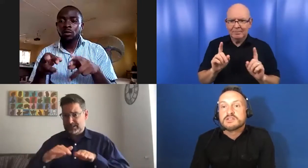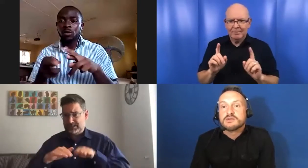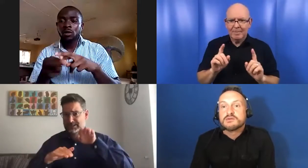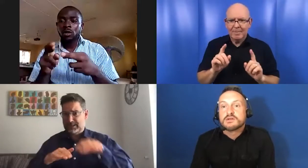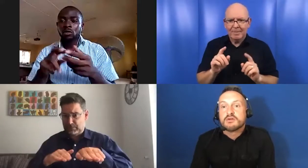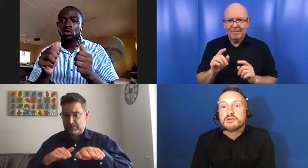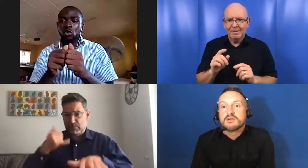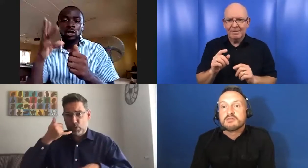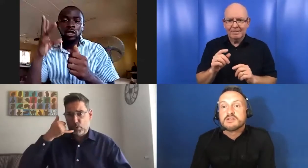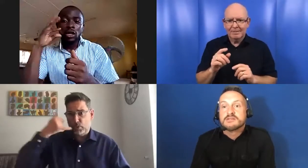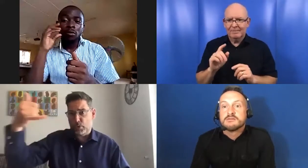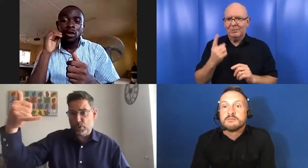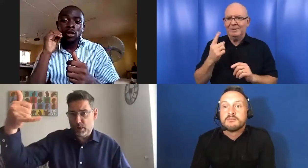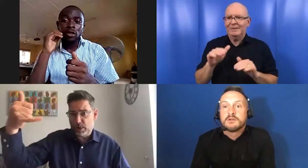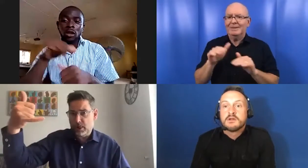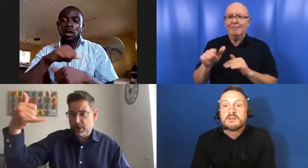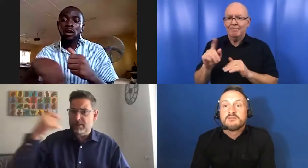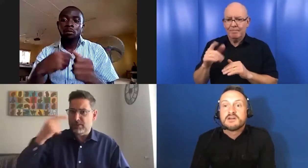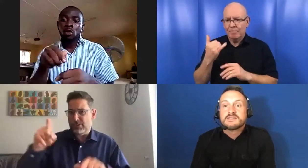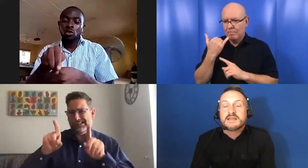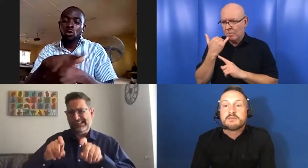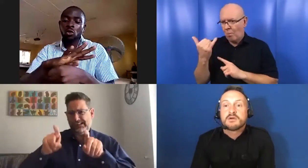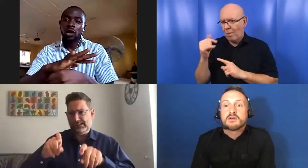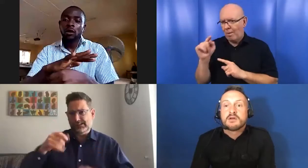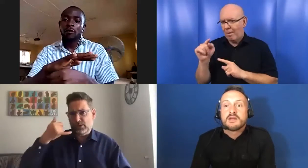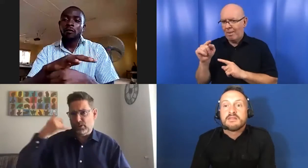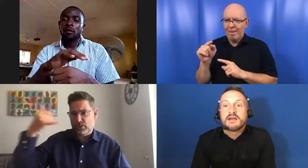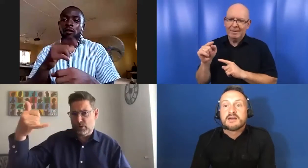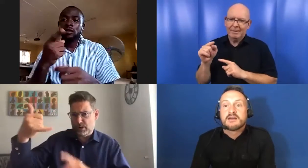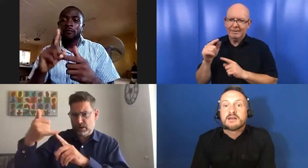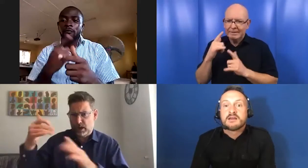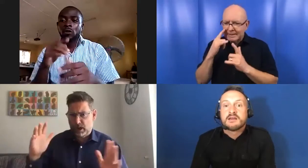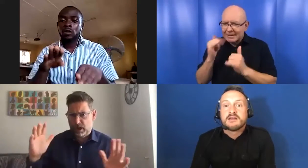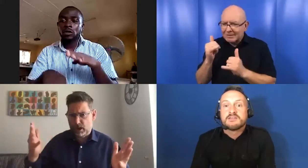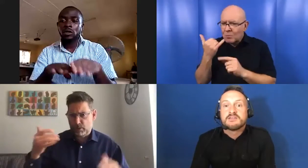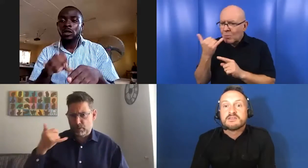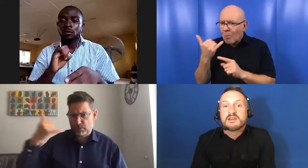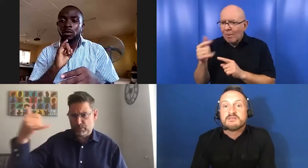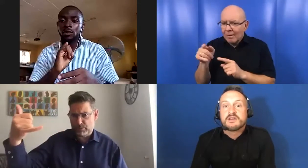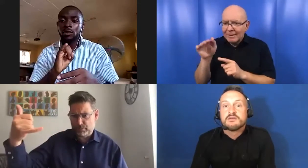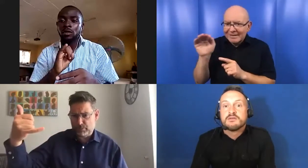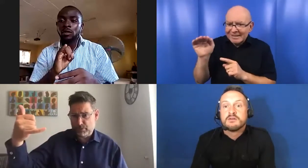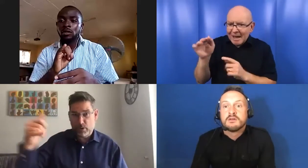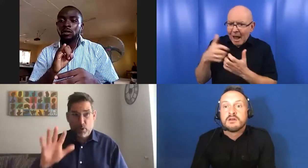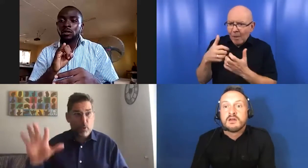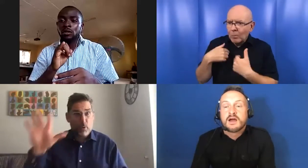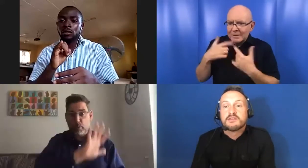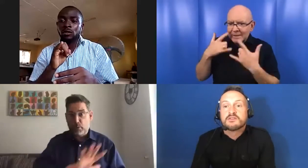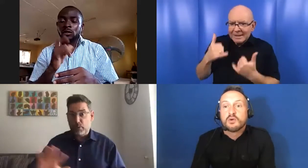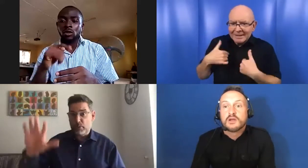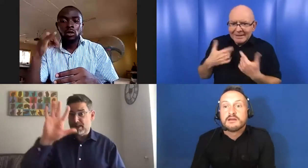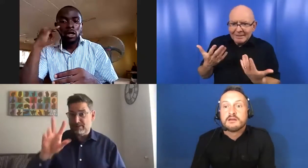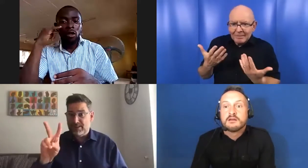regard to coronavirus. The first step in that is using the telephone